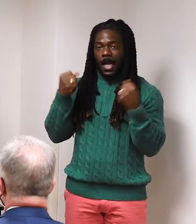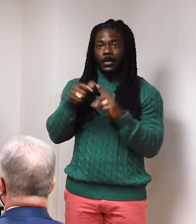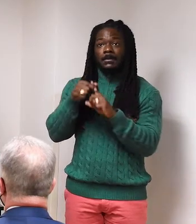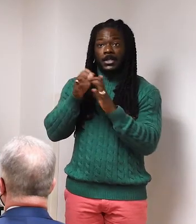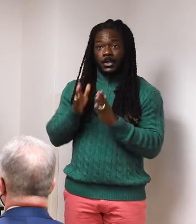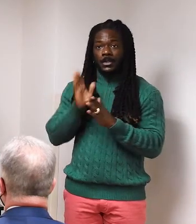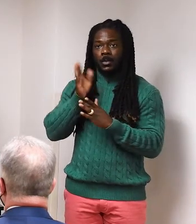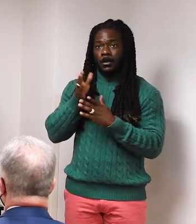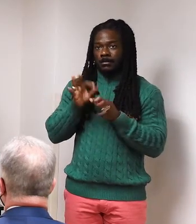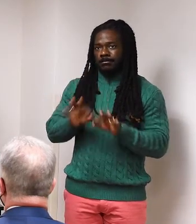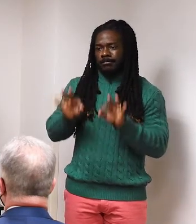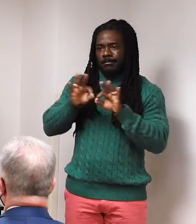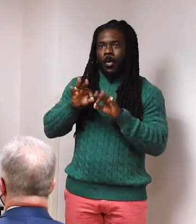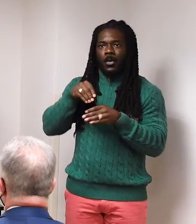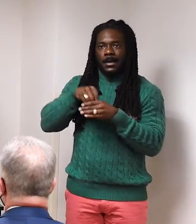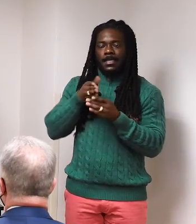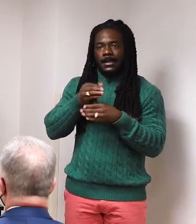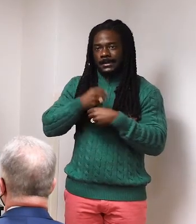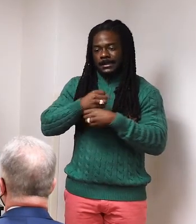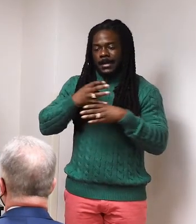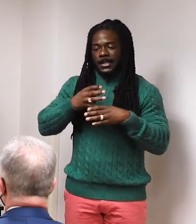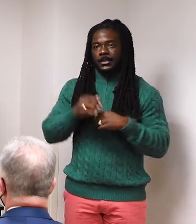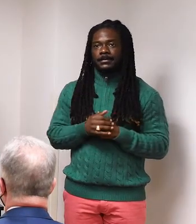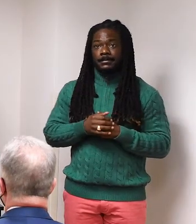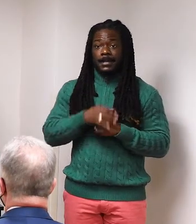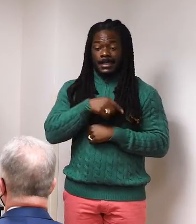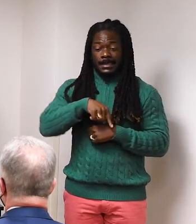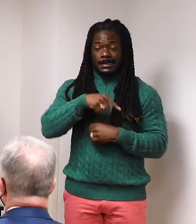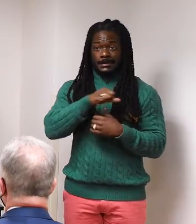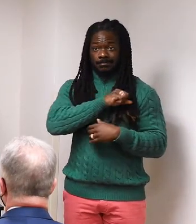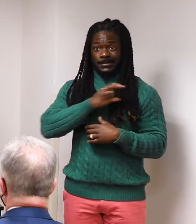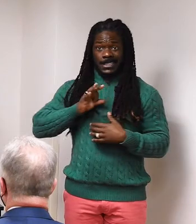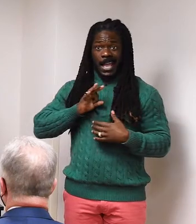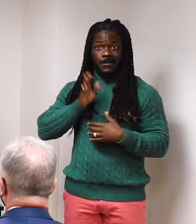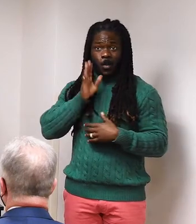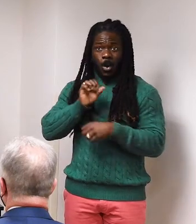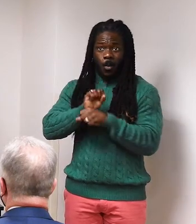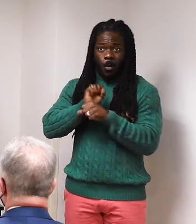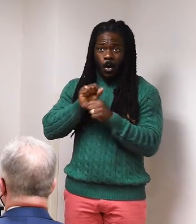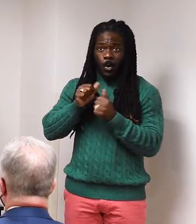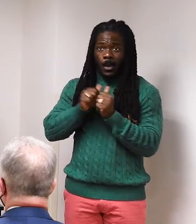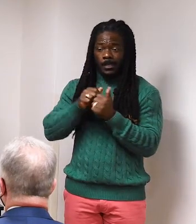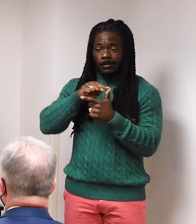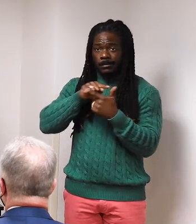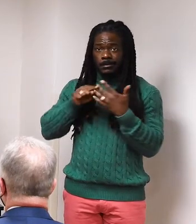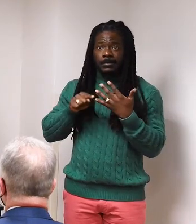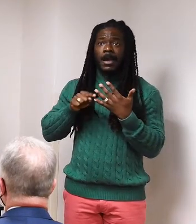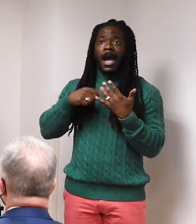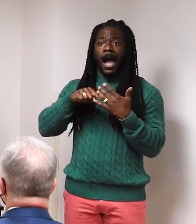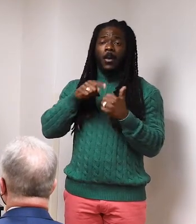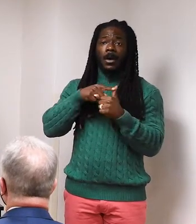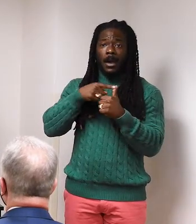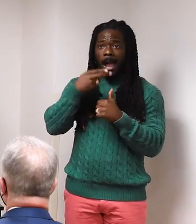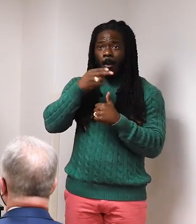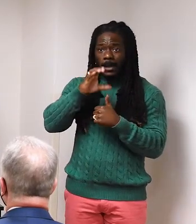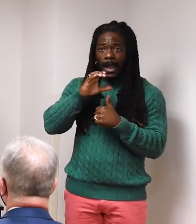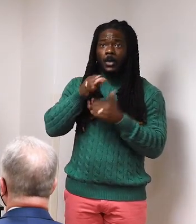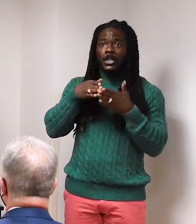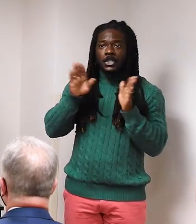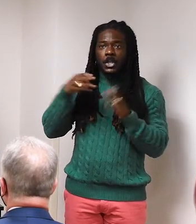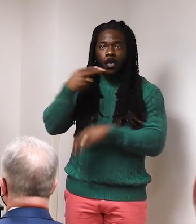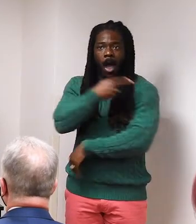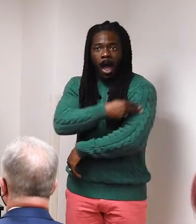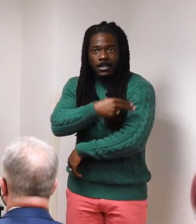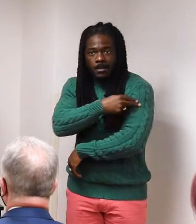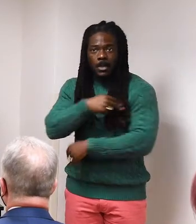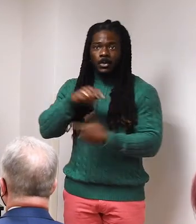this expansion. These staff are critical and will work with partners such as our Howard County General Hospital and